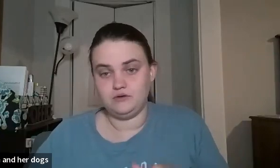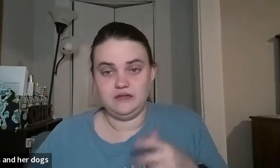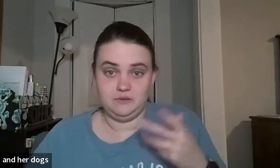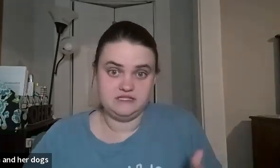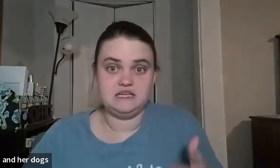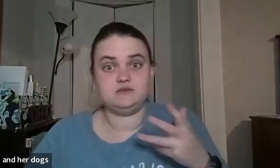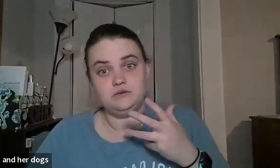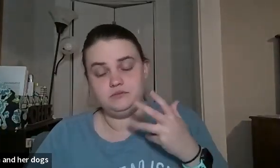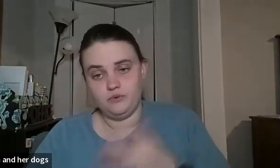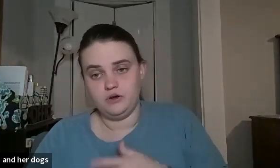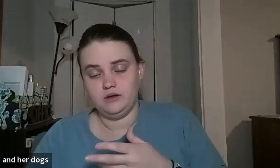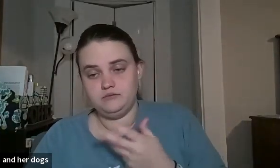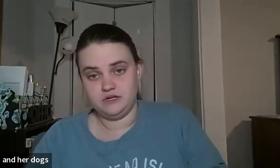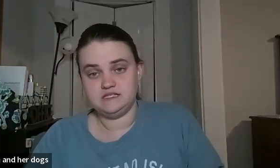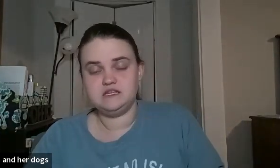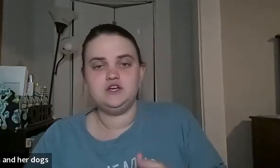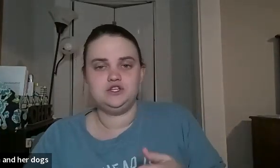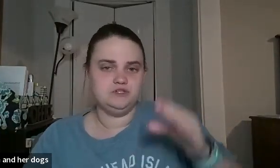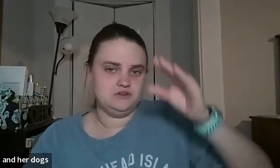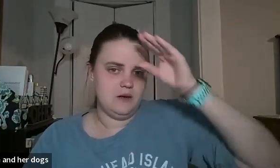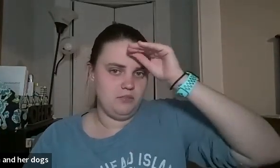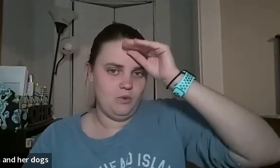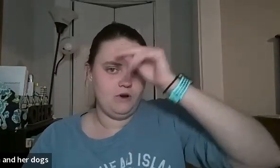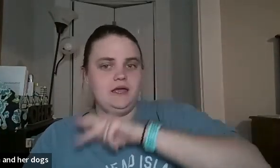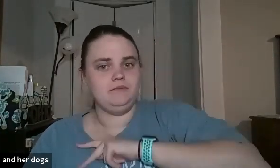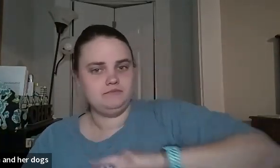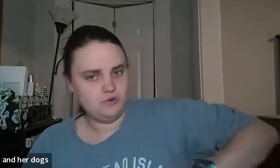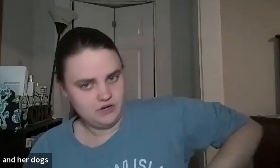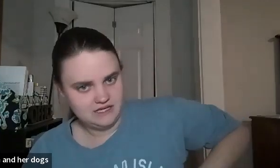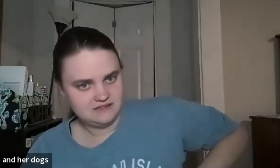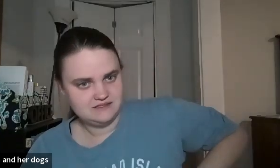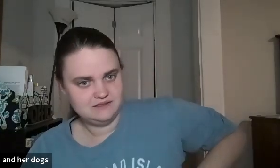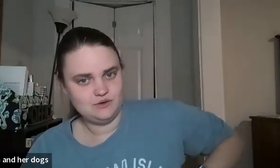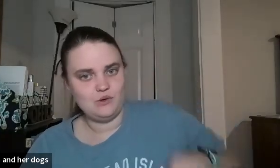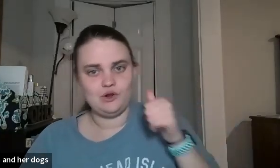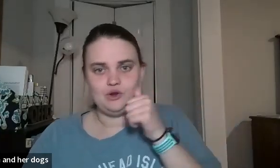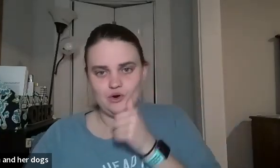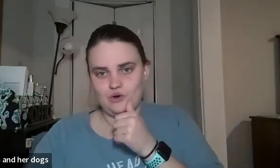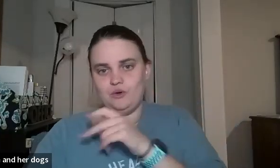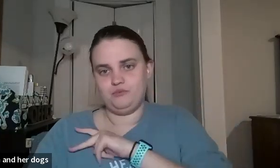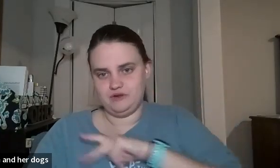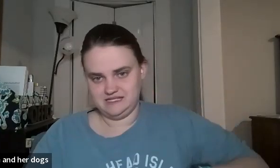like a princess or prince, you would do that boy, prince, or girl,